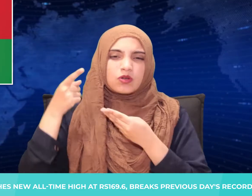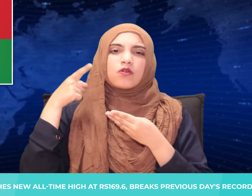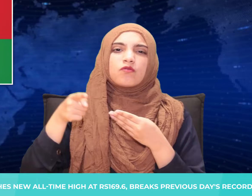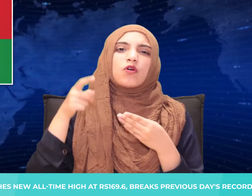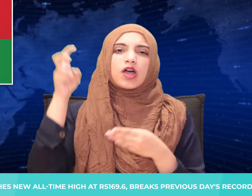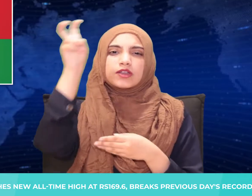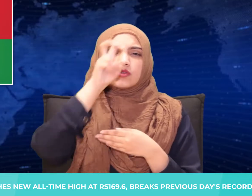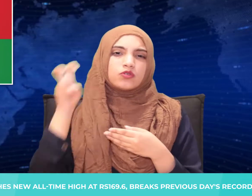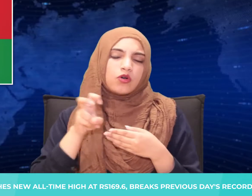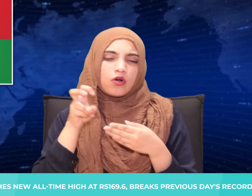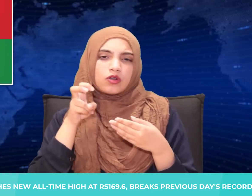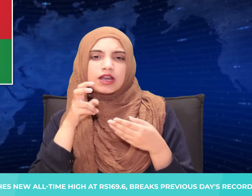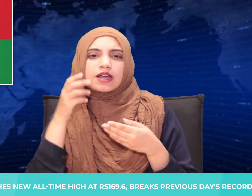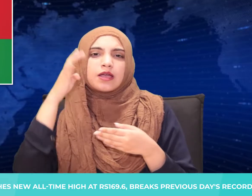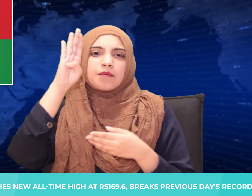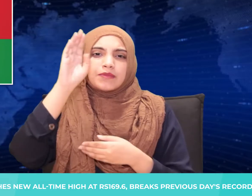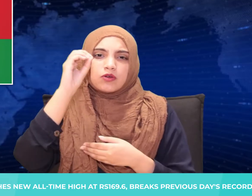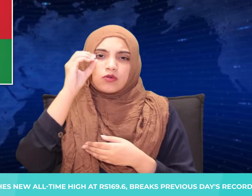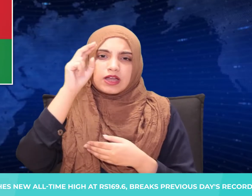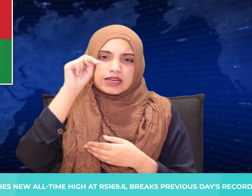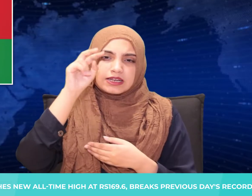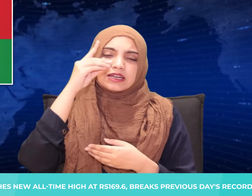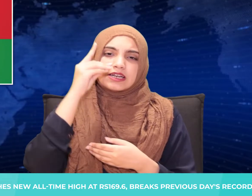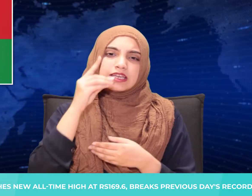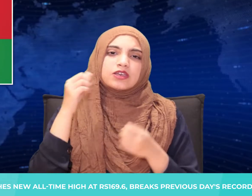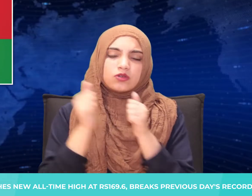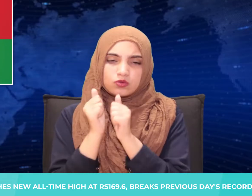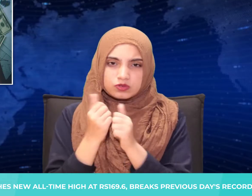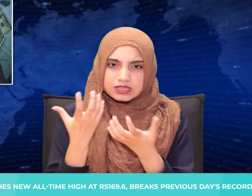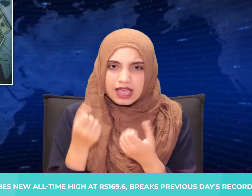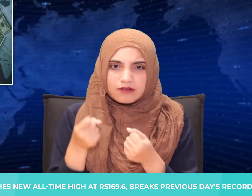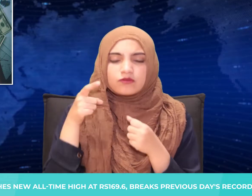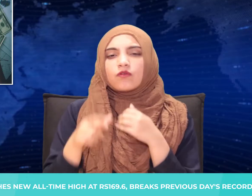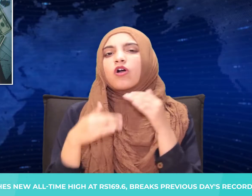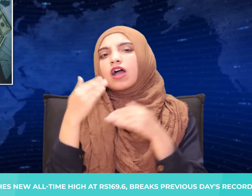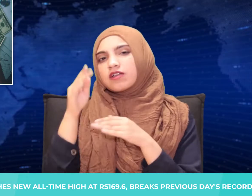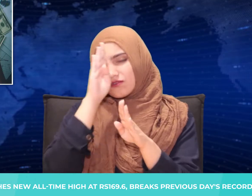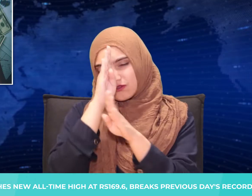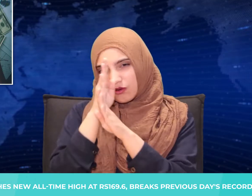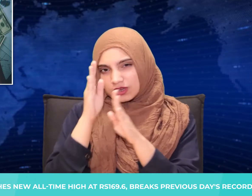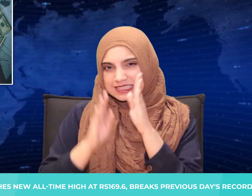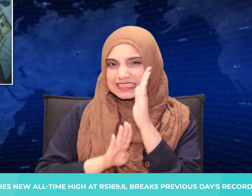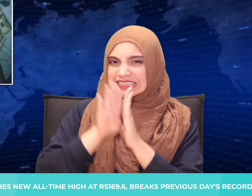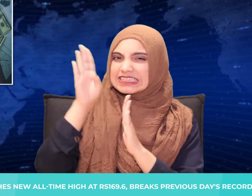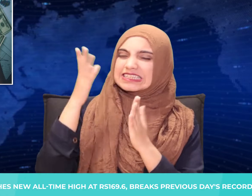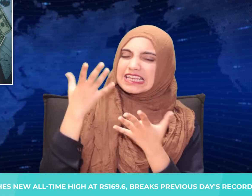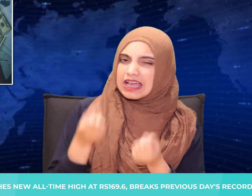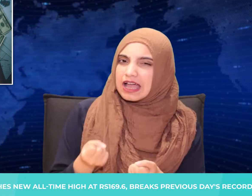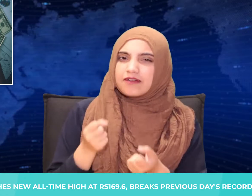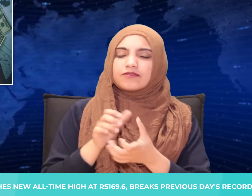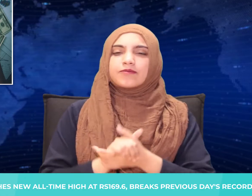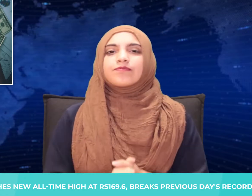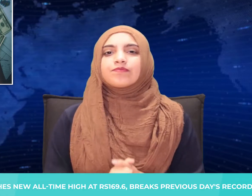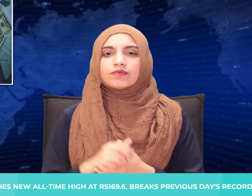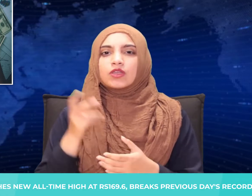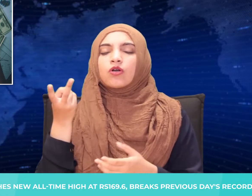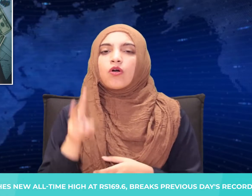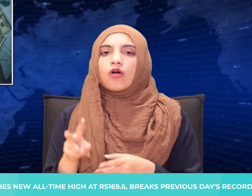which increased the demand for the greenback. After reaching a new high, the local currency made a